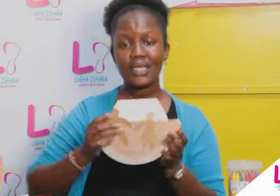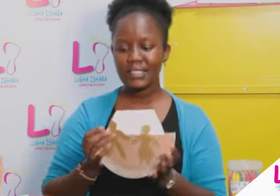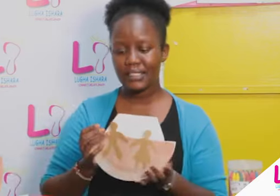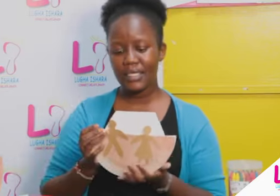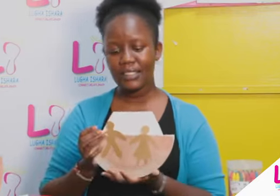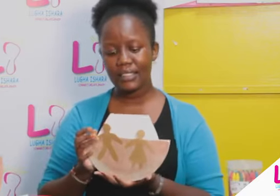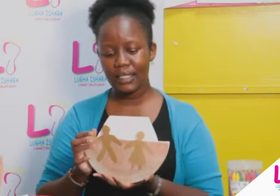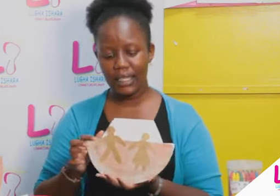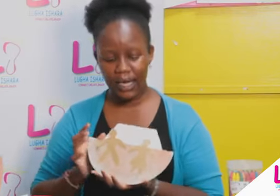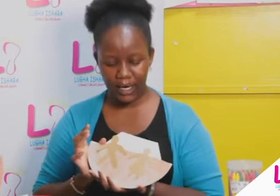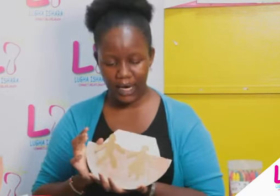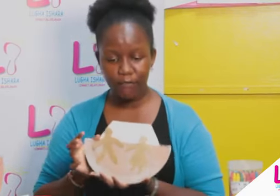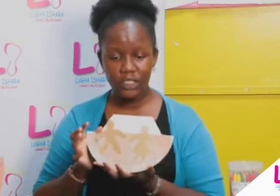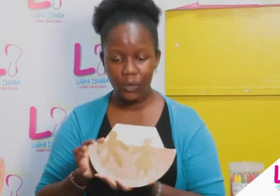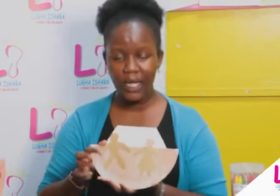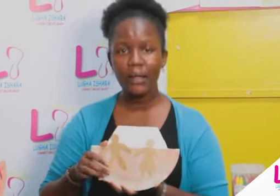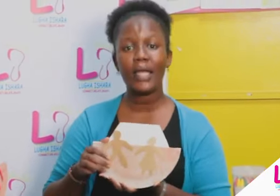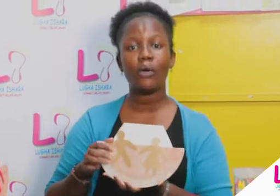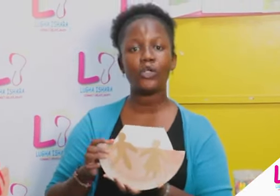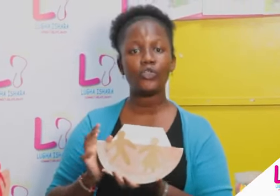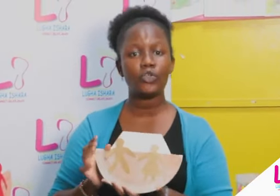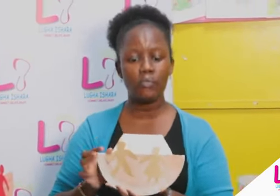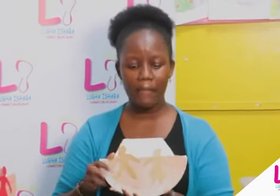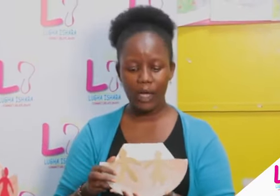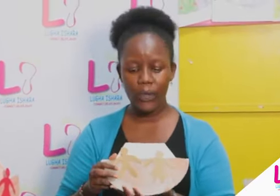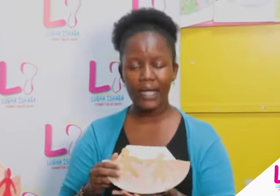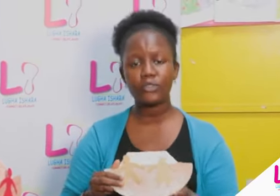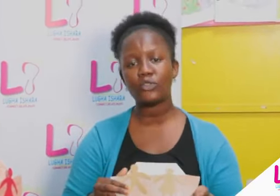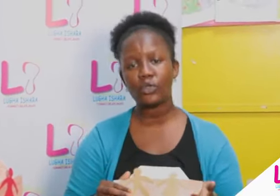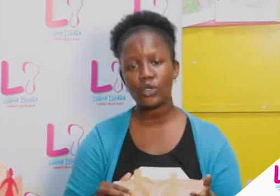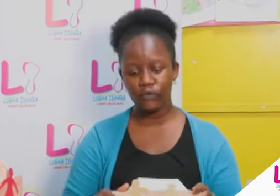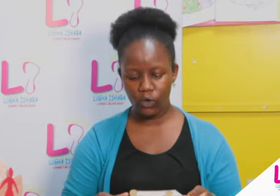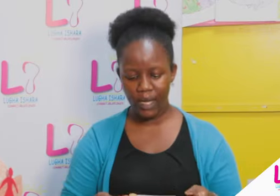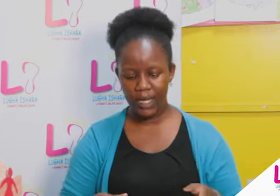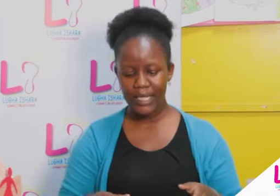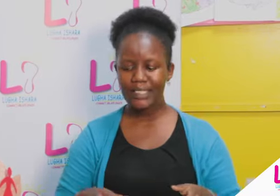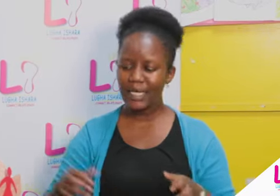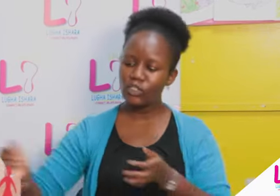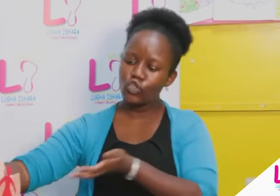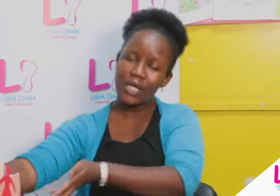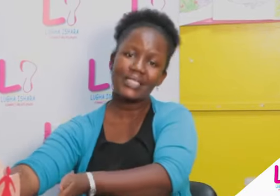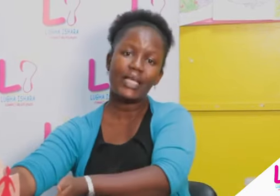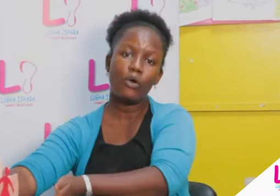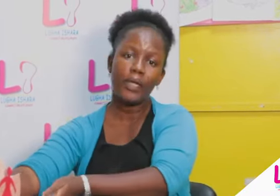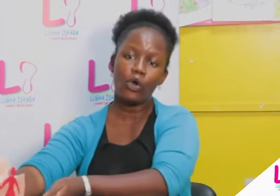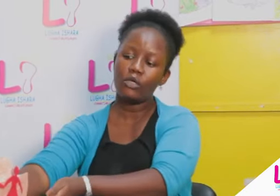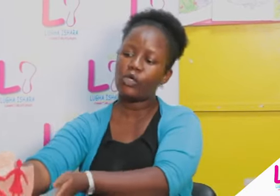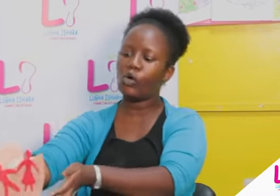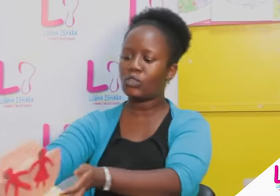this is the craft for day one. And I want you to remember, when it comes to the story of Noah, Just trust and obey God, because when